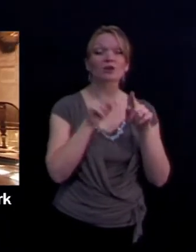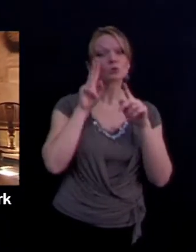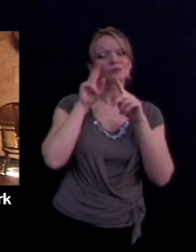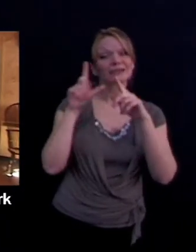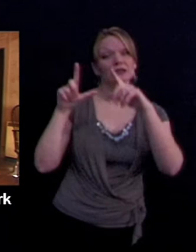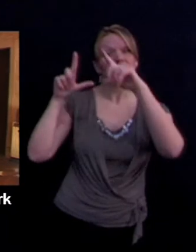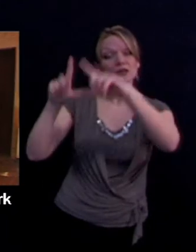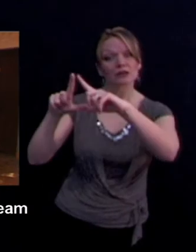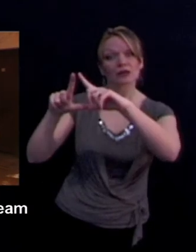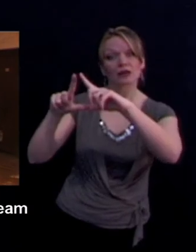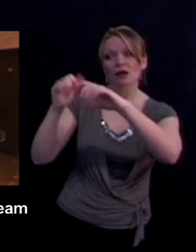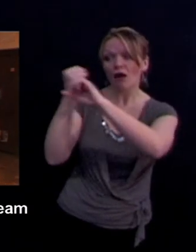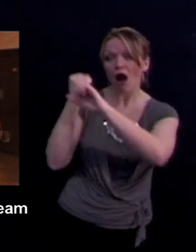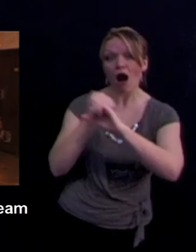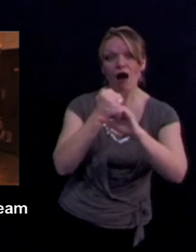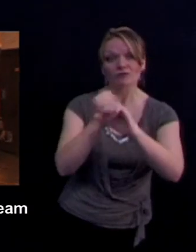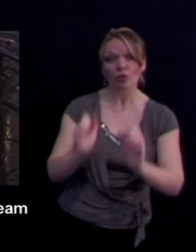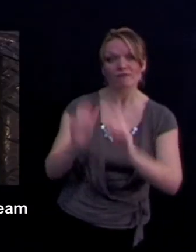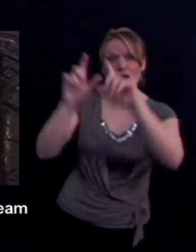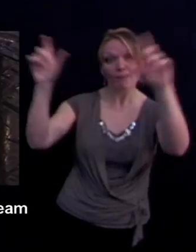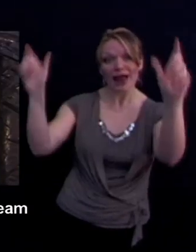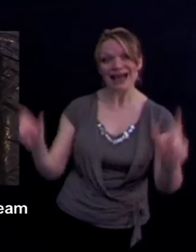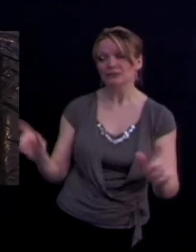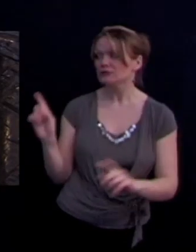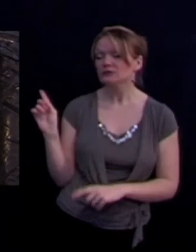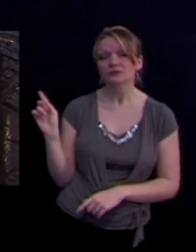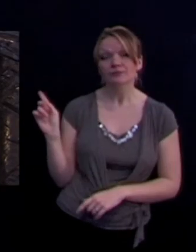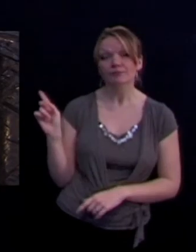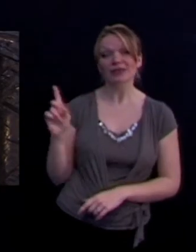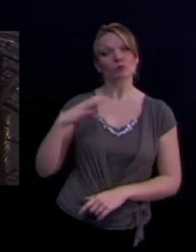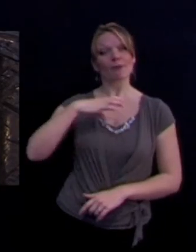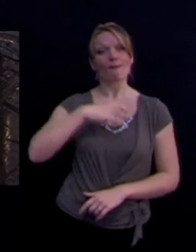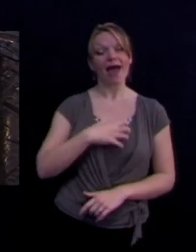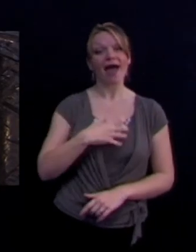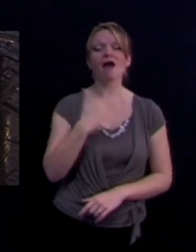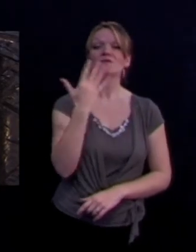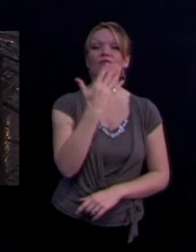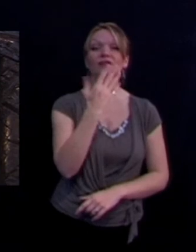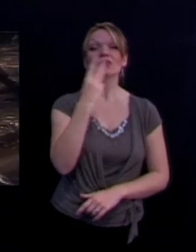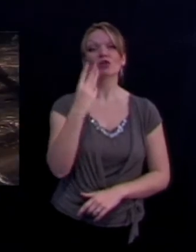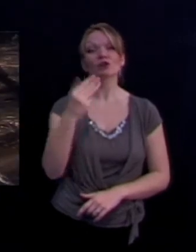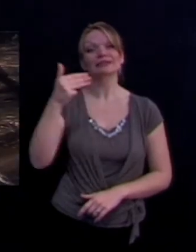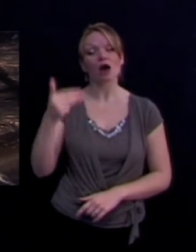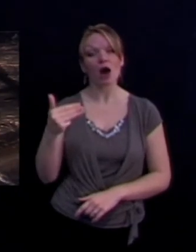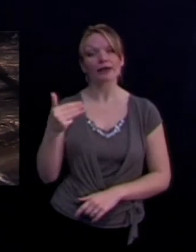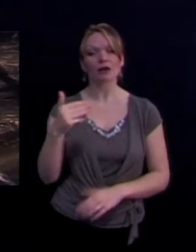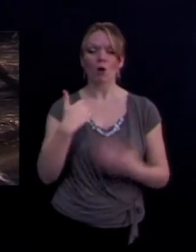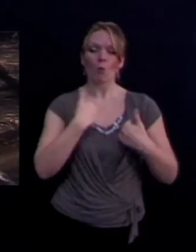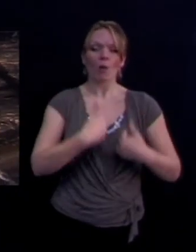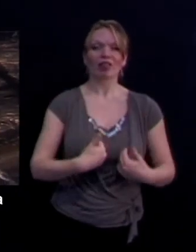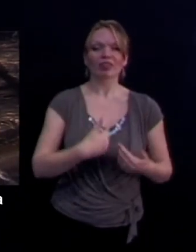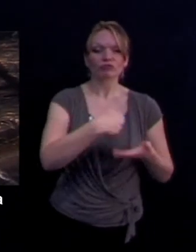seen carved on the right-hand side of the fireplace beam. He was mayor in 1539 and a wealthy